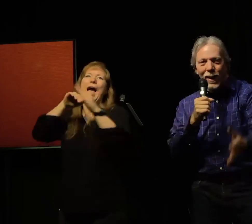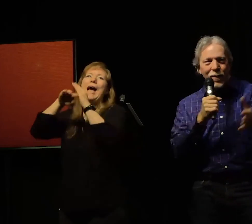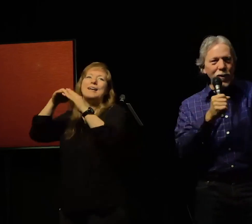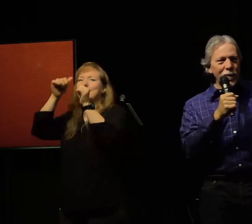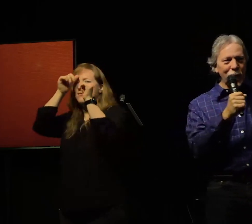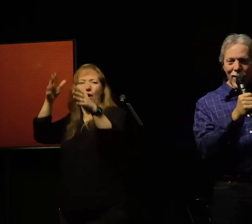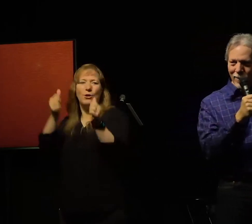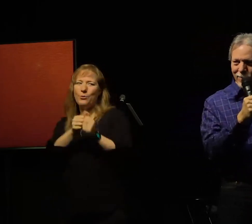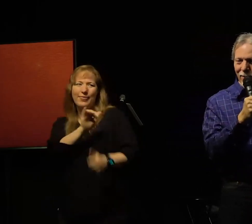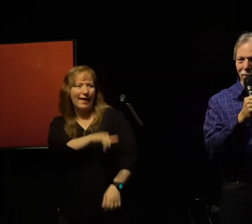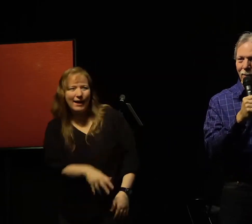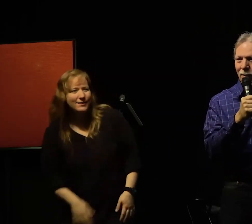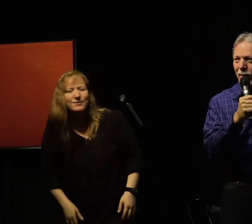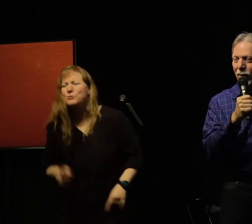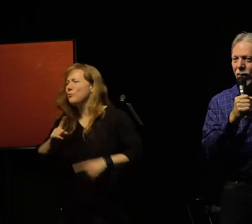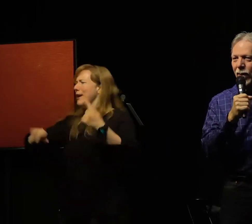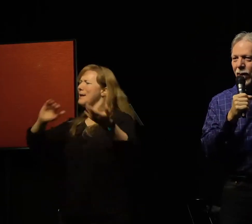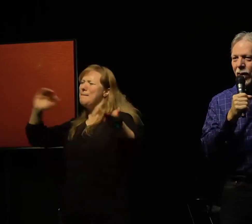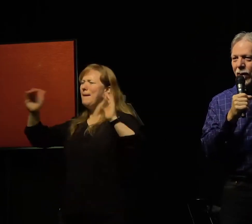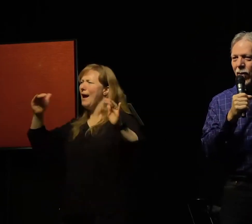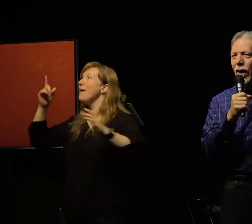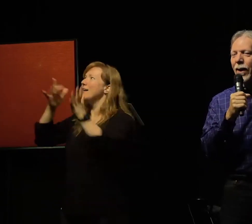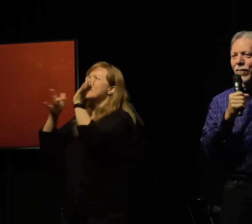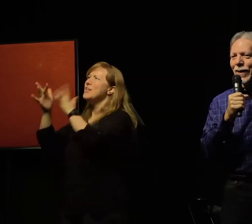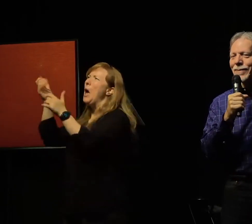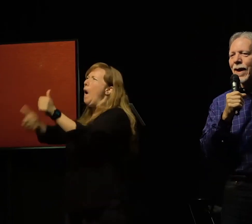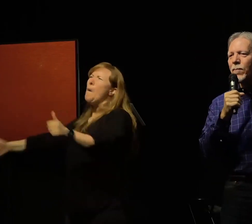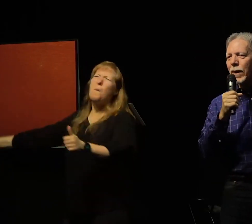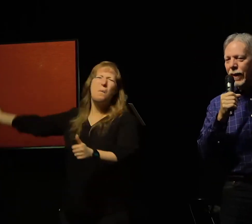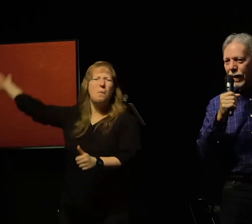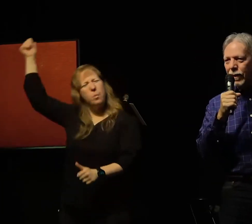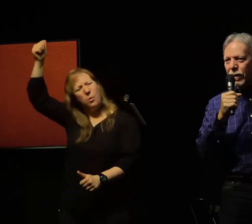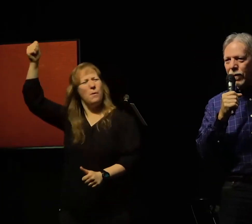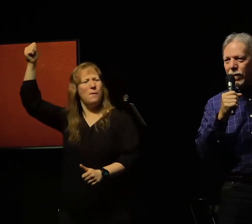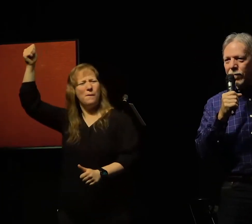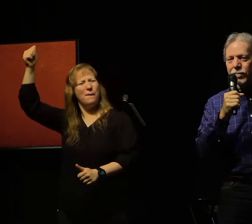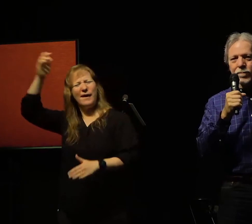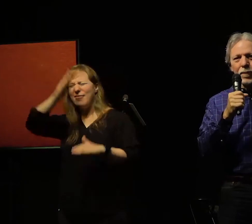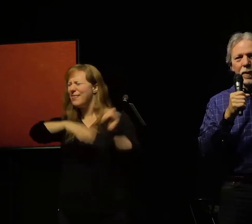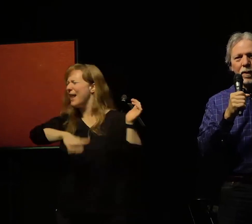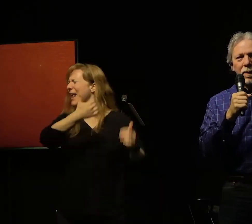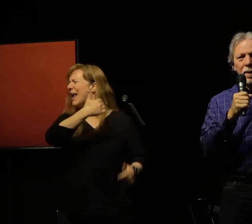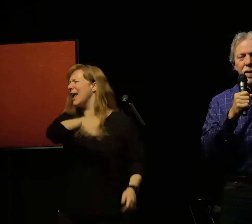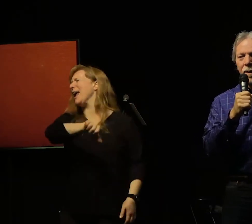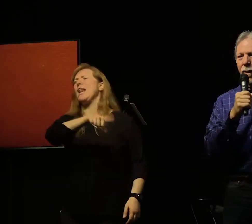You can't even compare the two. They're not even in the same league.